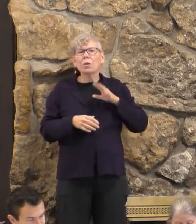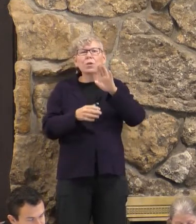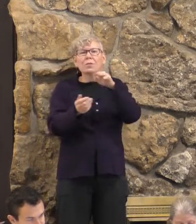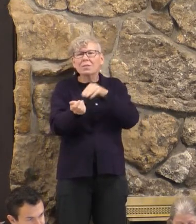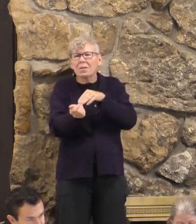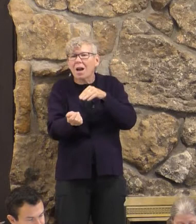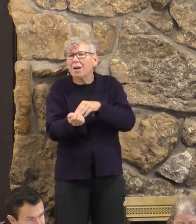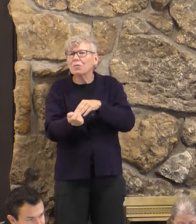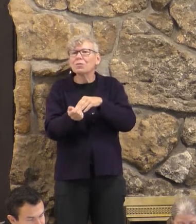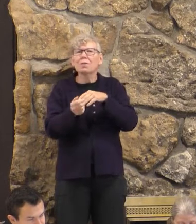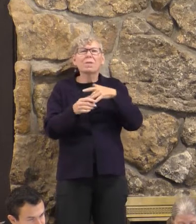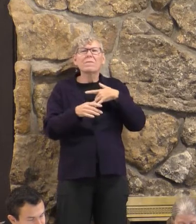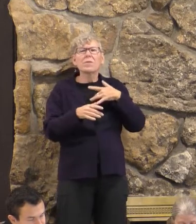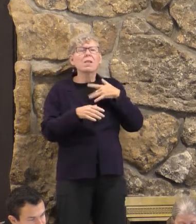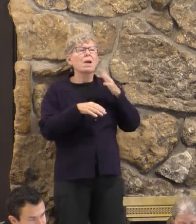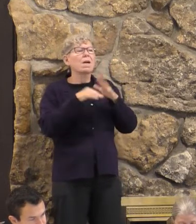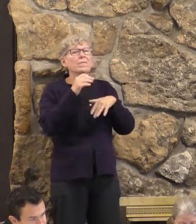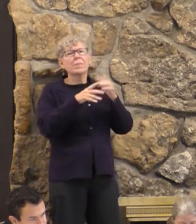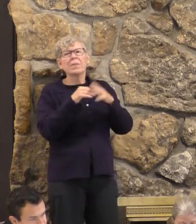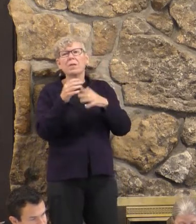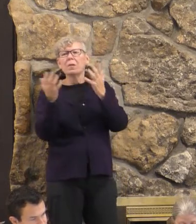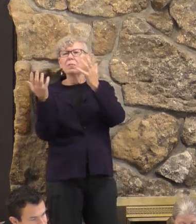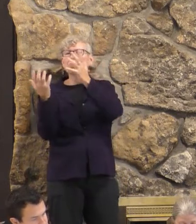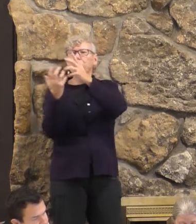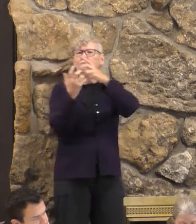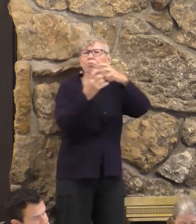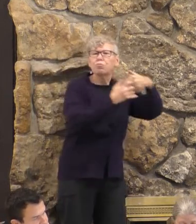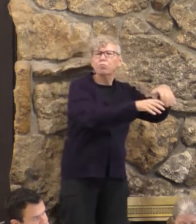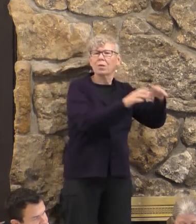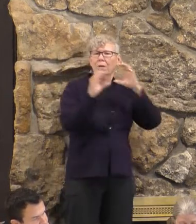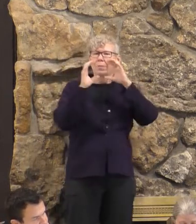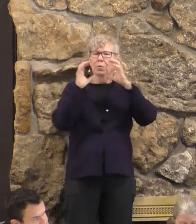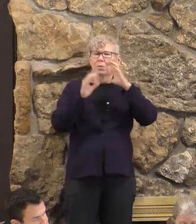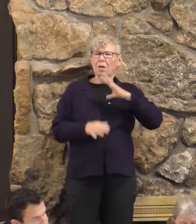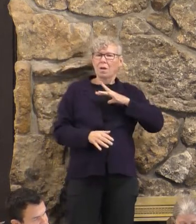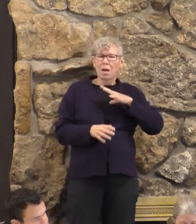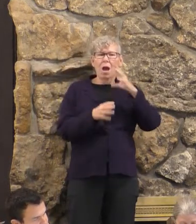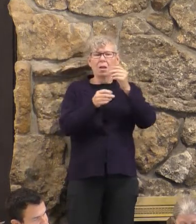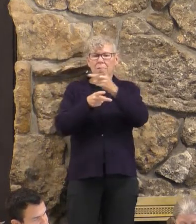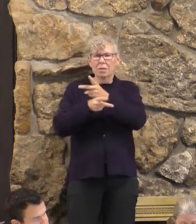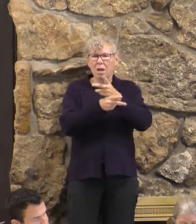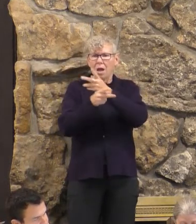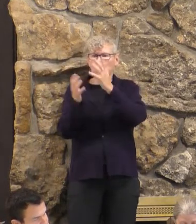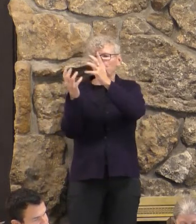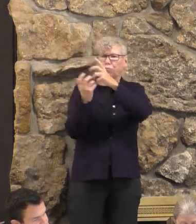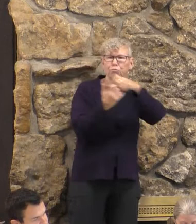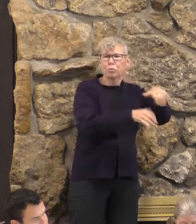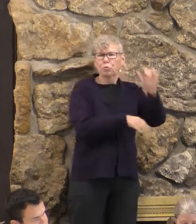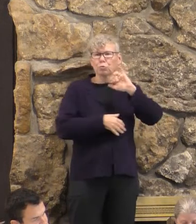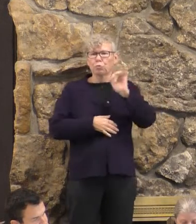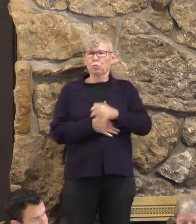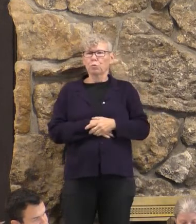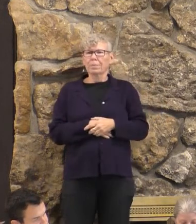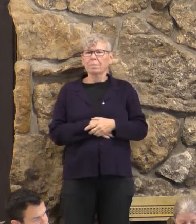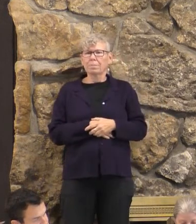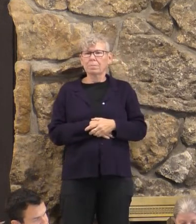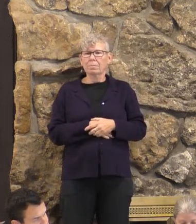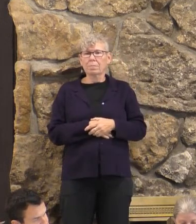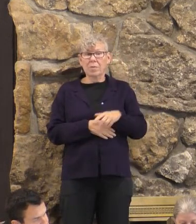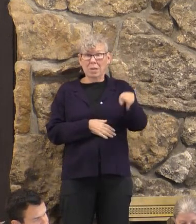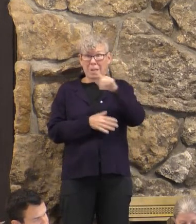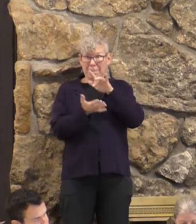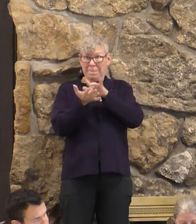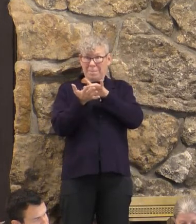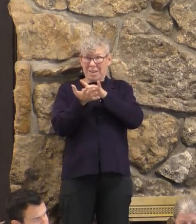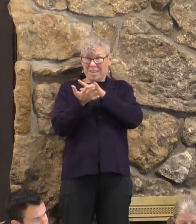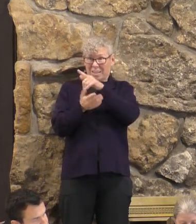I would absolutely encourage you all, to the extent that you are doing any sort of medical procedure, to make sure that you hire a